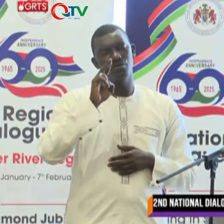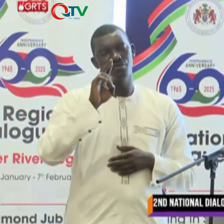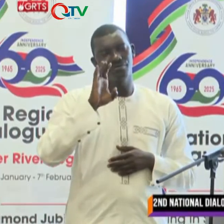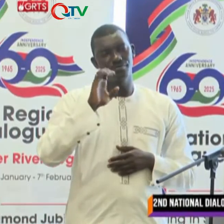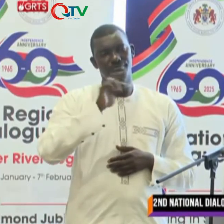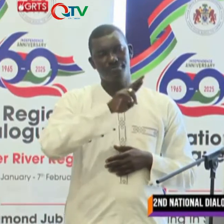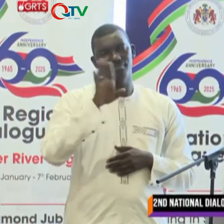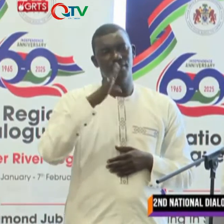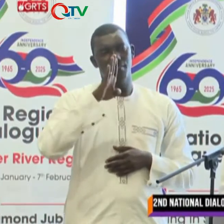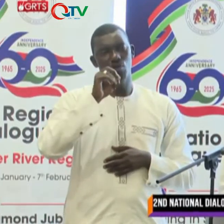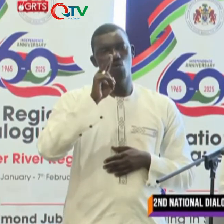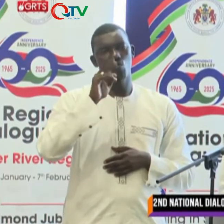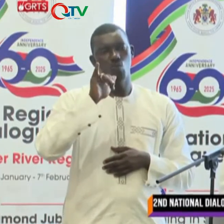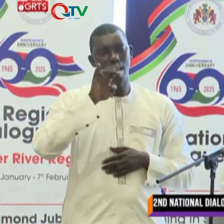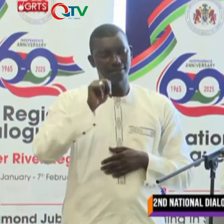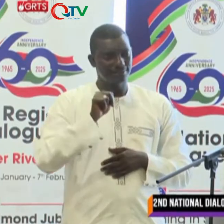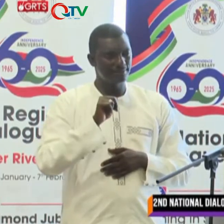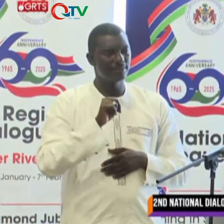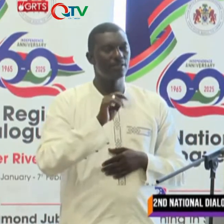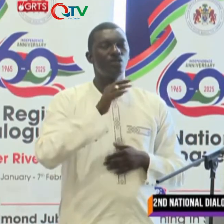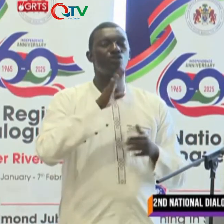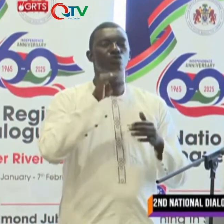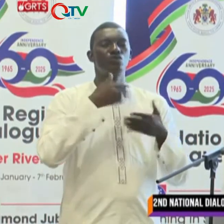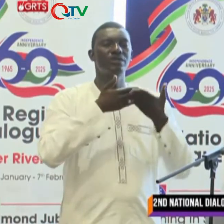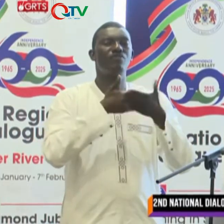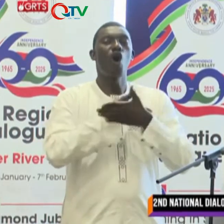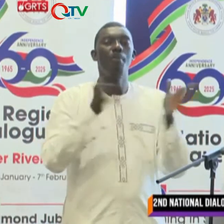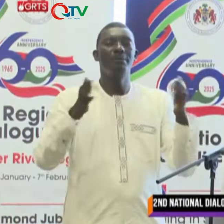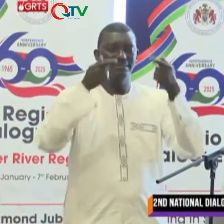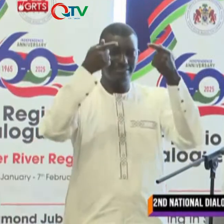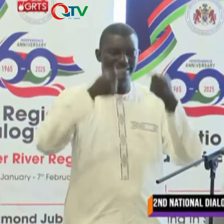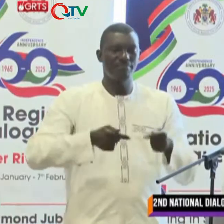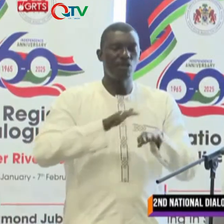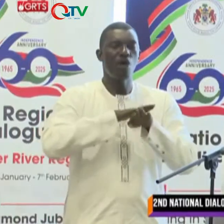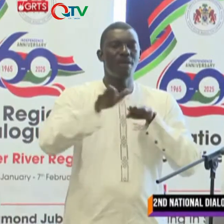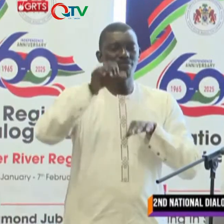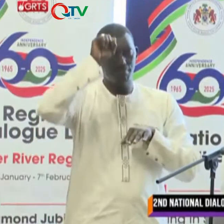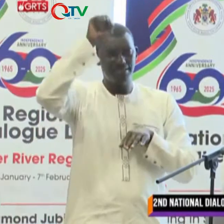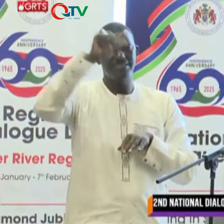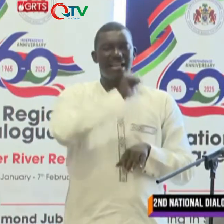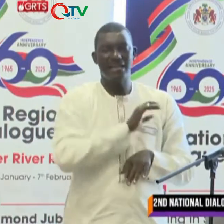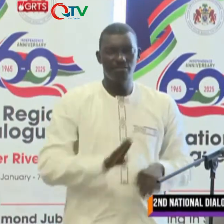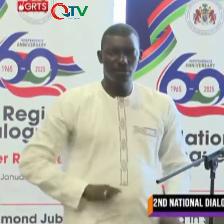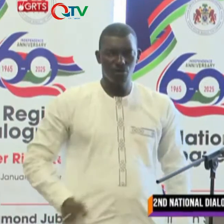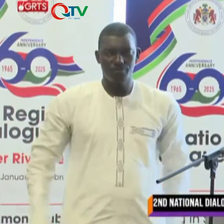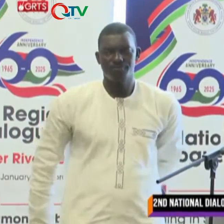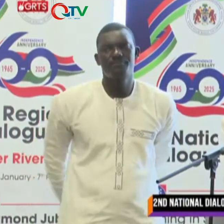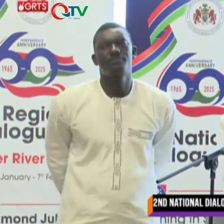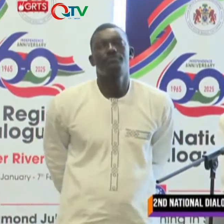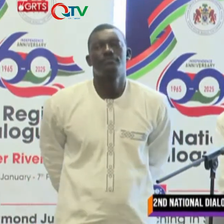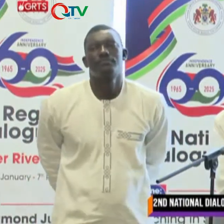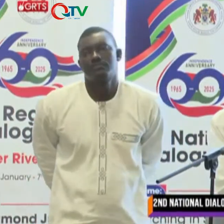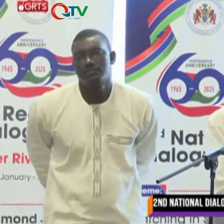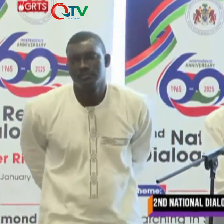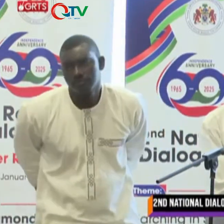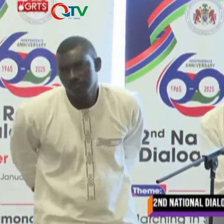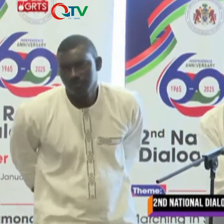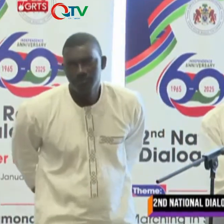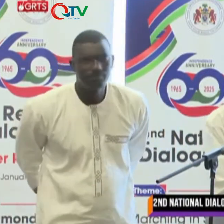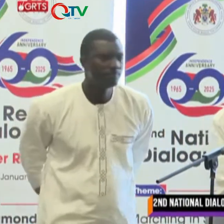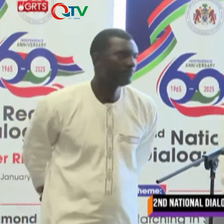Service, to deliver the opening statement on behalf of His Excellency President Adama Barrow.